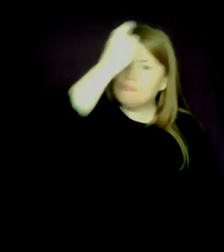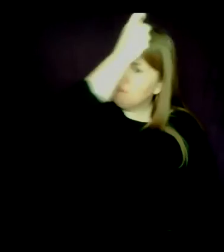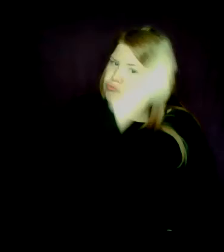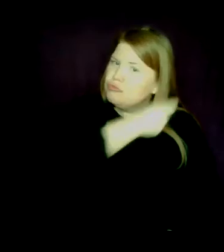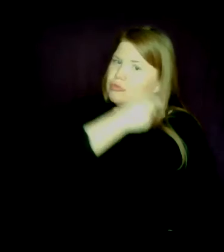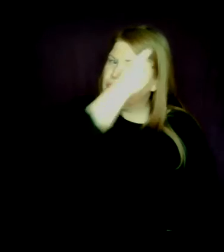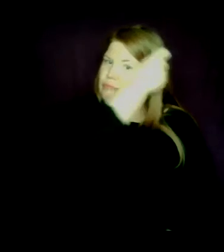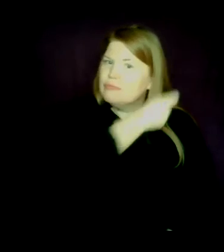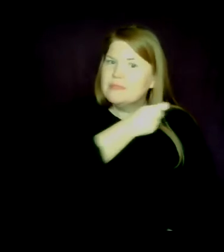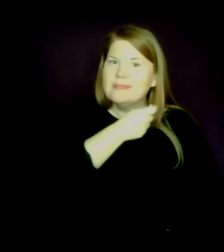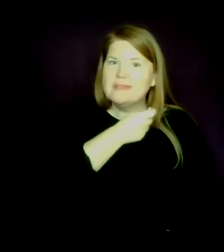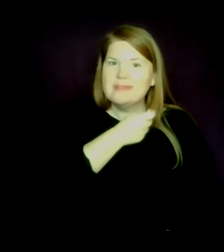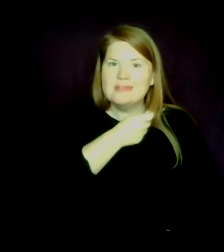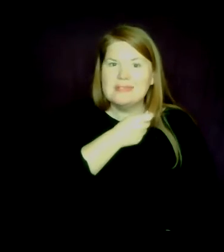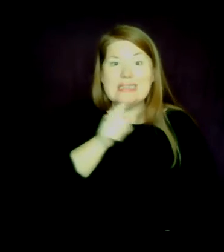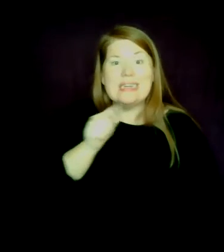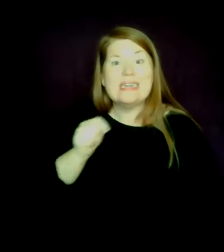cloud.